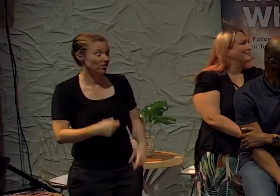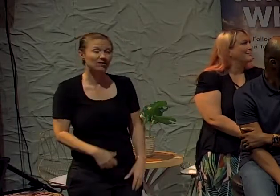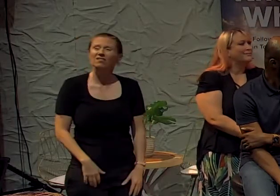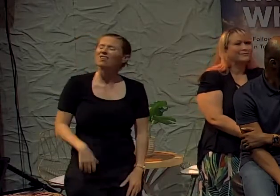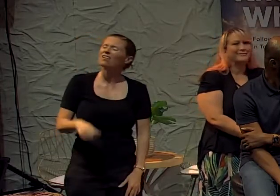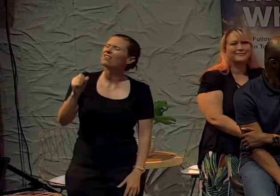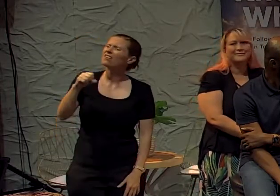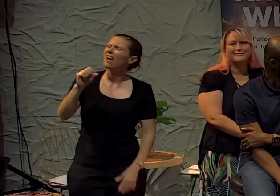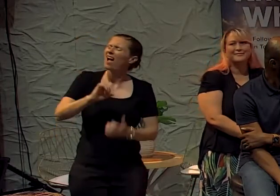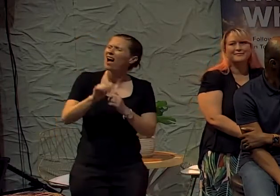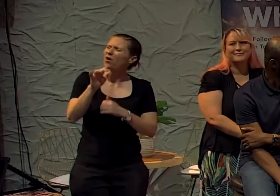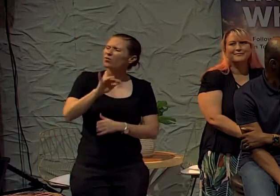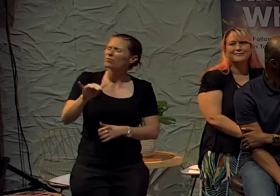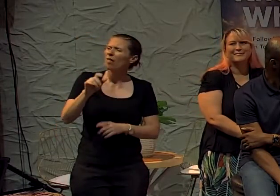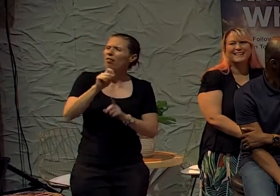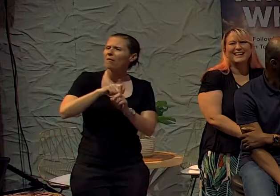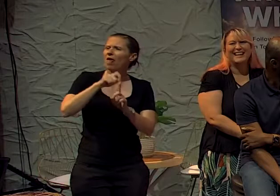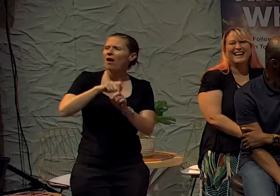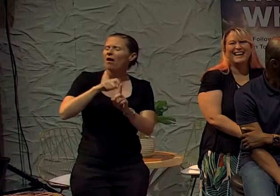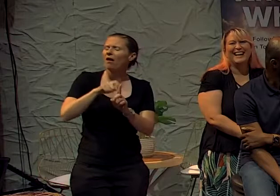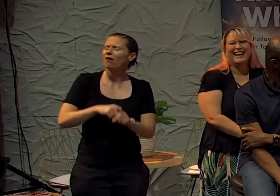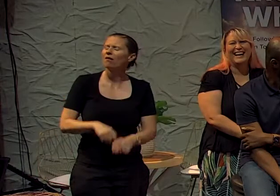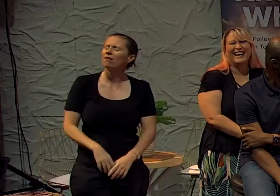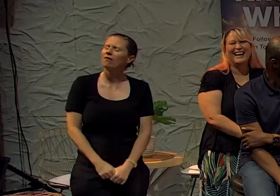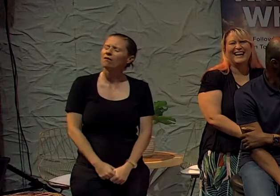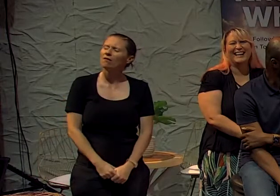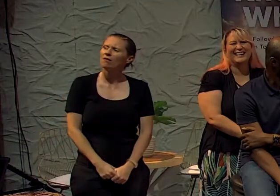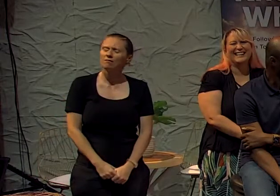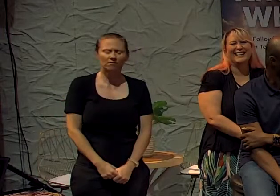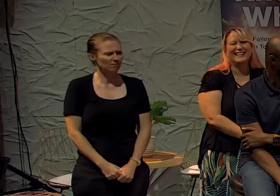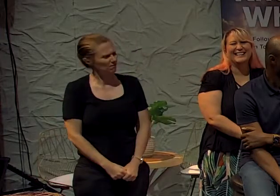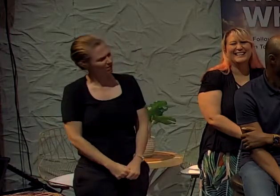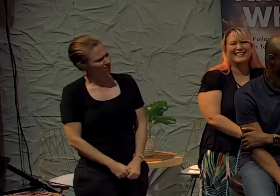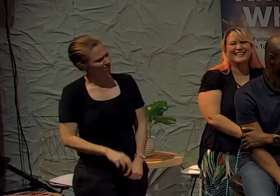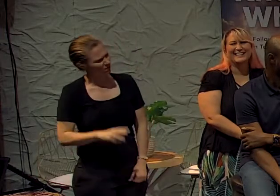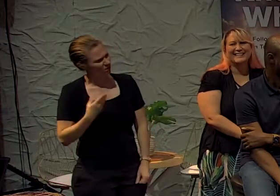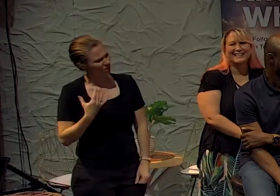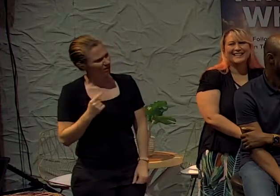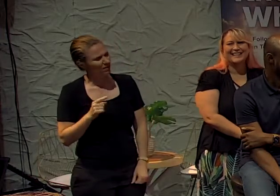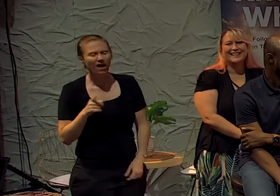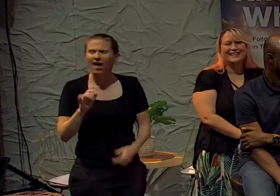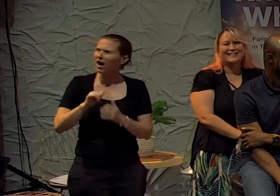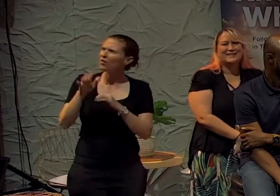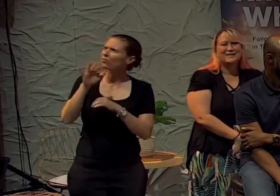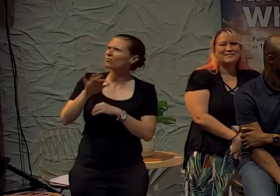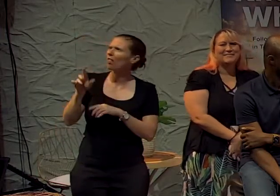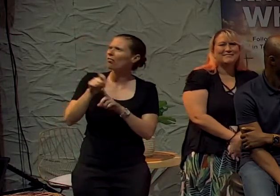goes, yeah, how do you spell banana? I'm like, what? He goes, how do